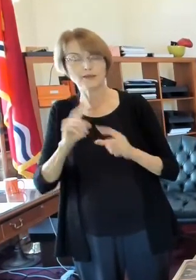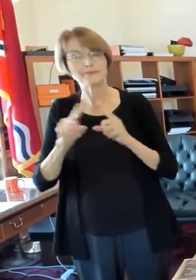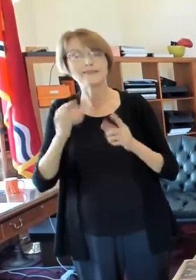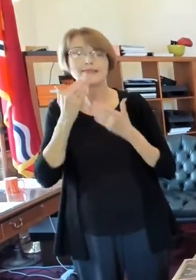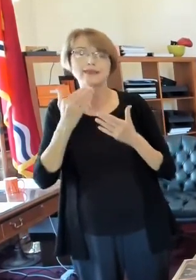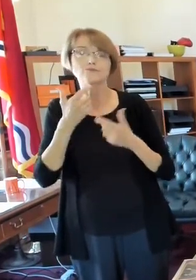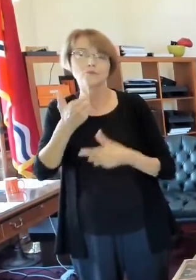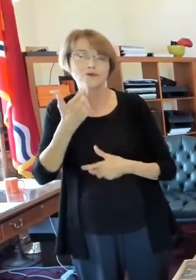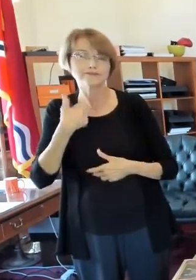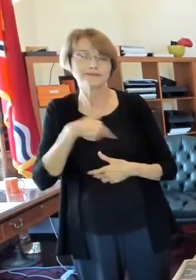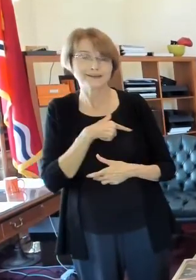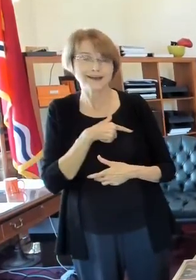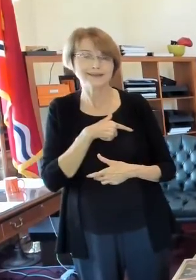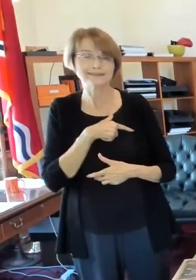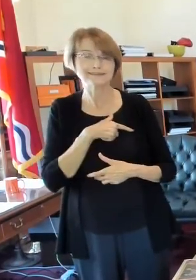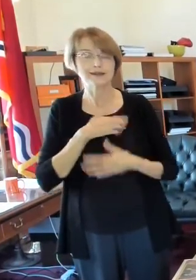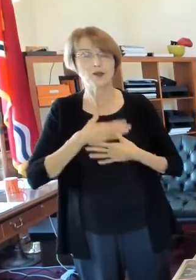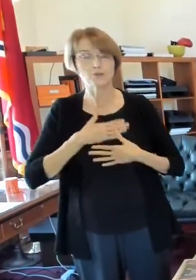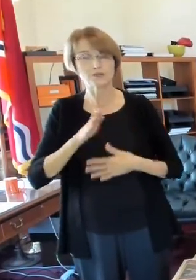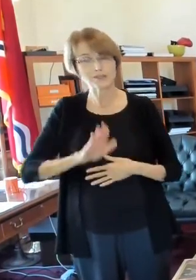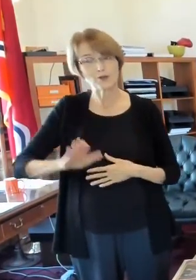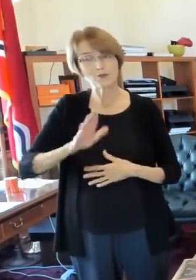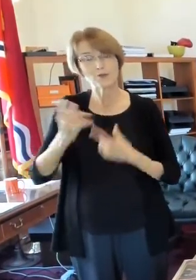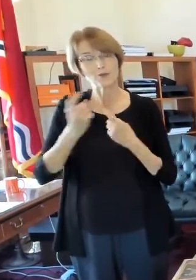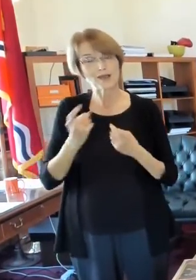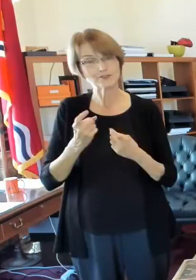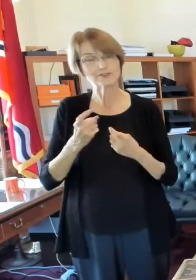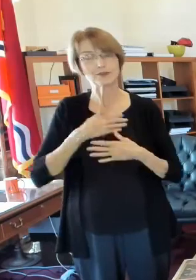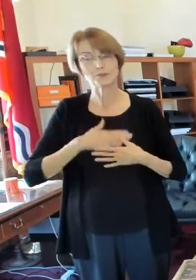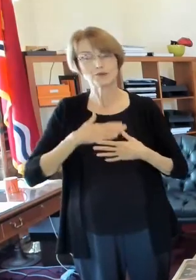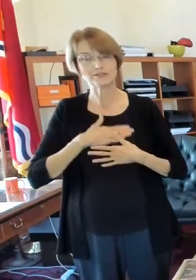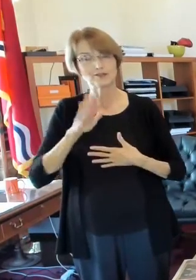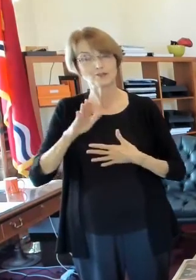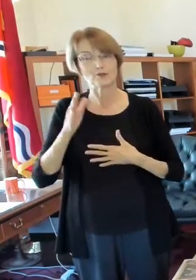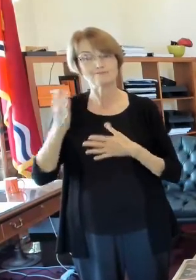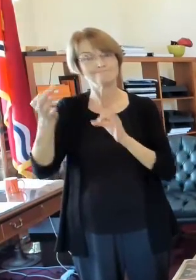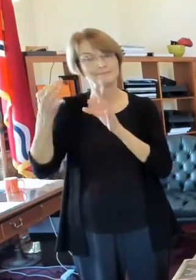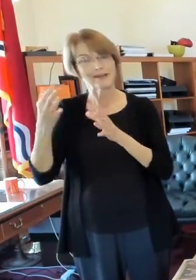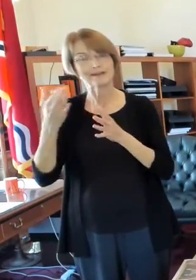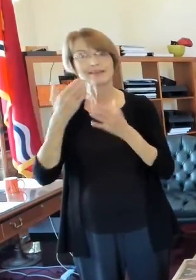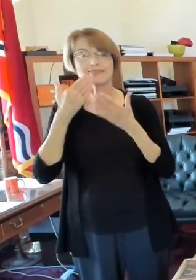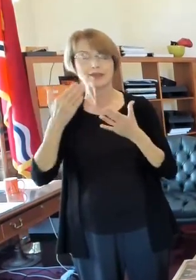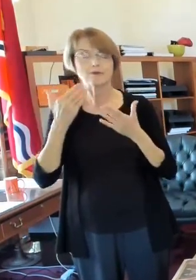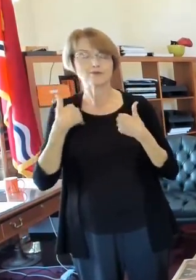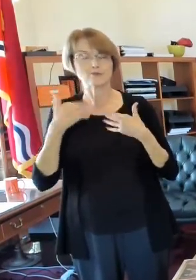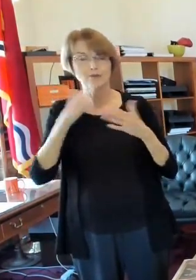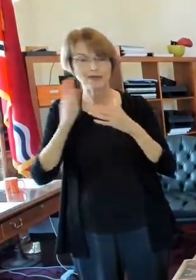with us, and appreciate your questions and appreciate your input. Have a great weekend.